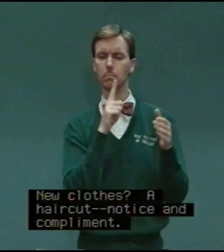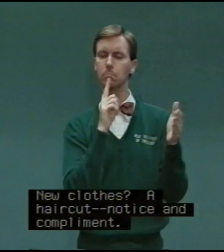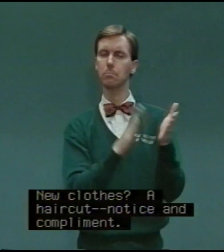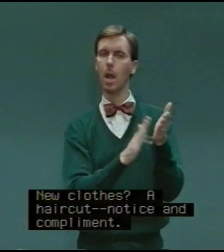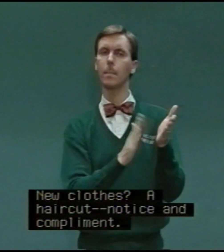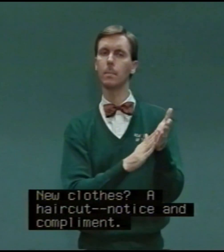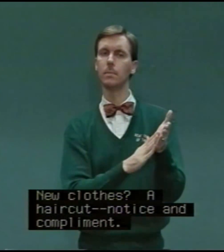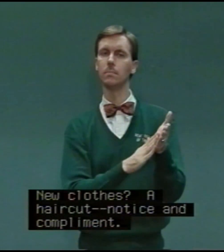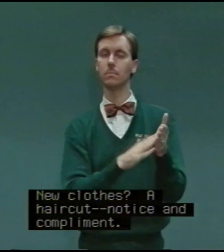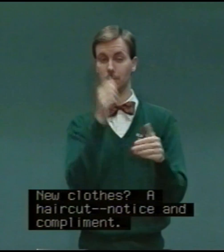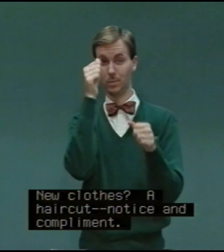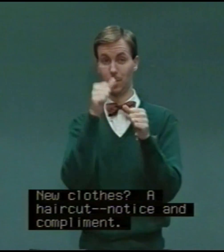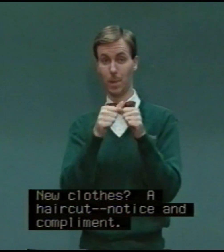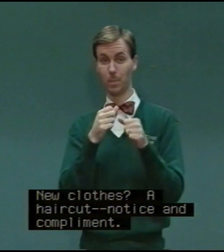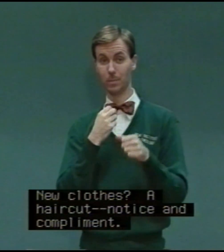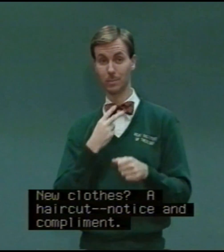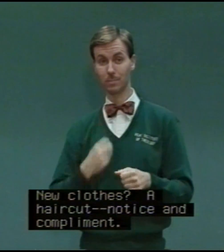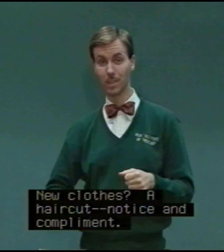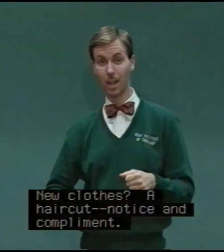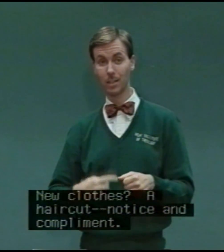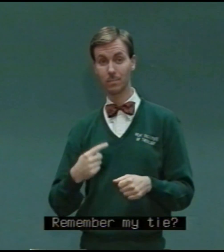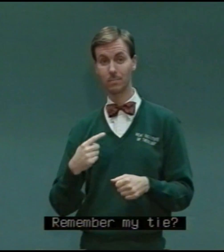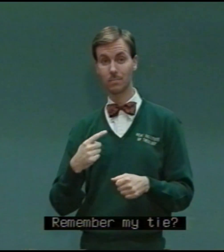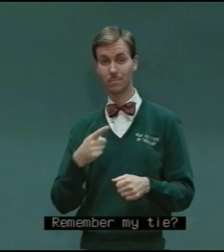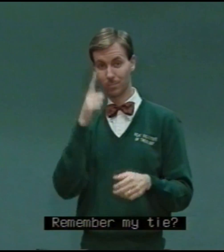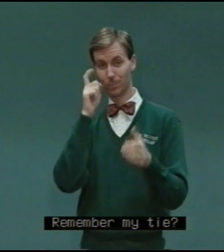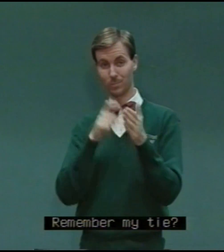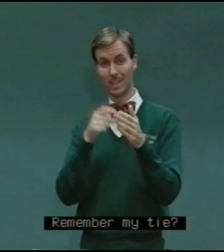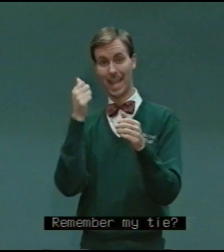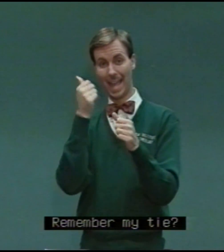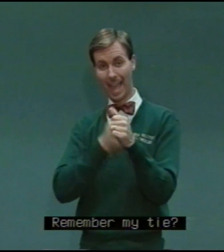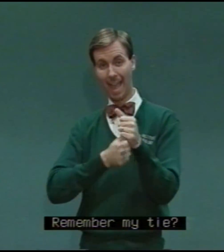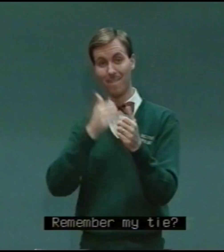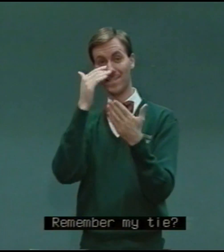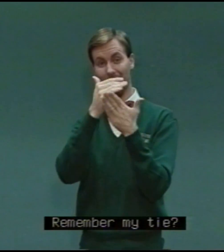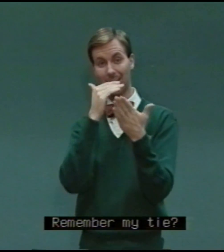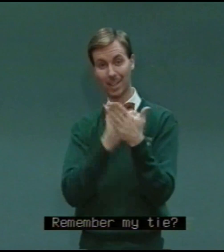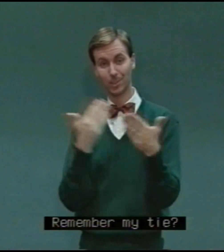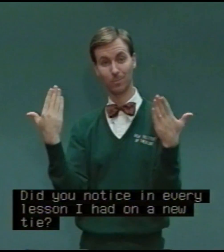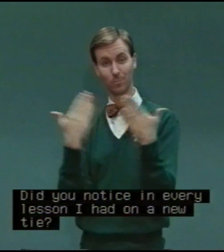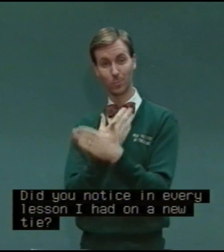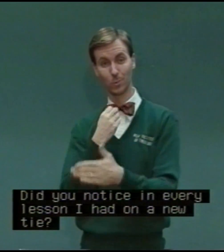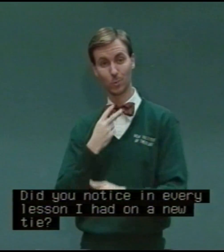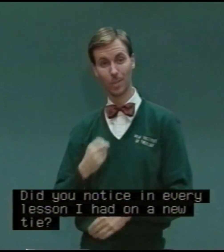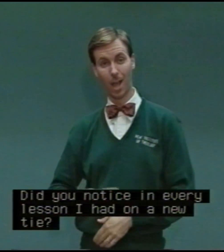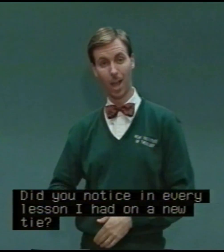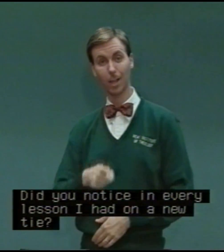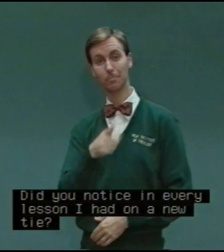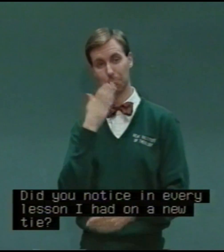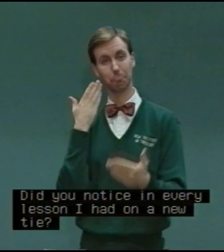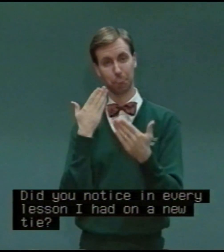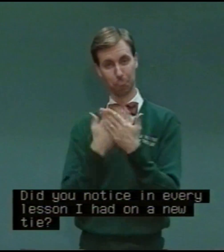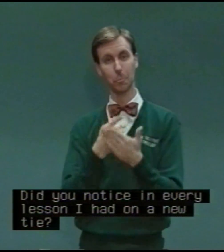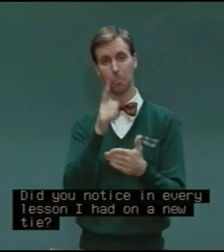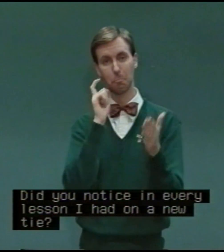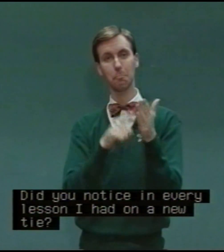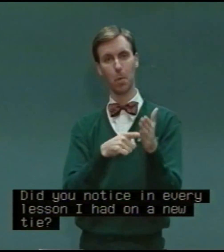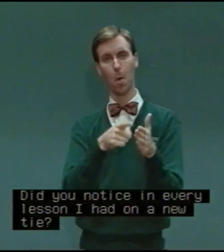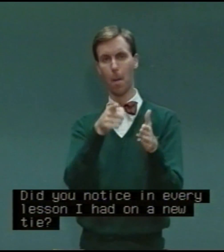notice little things new clothes a haircut notice and compliment remember my tie did he notice in every lesson I had on